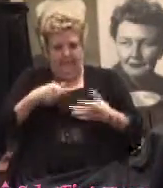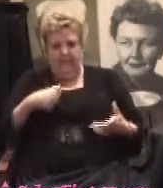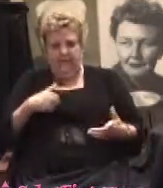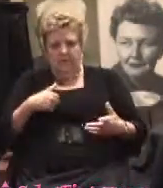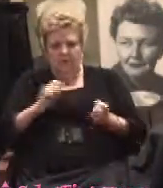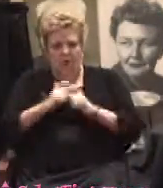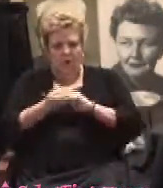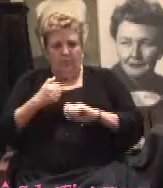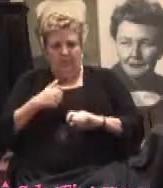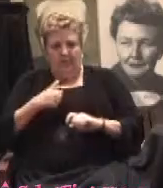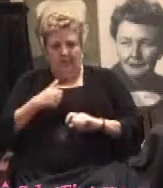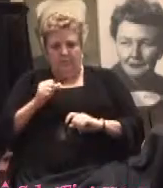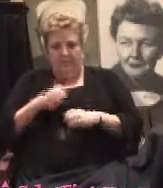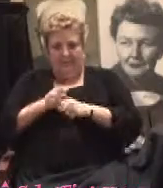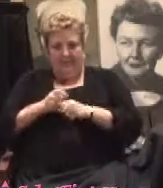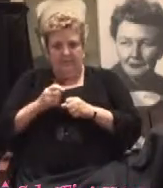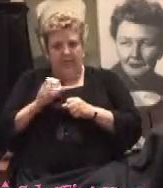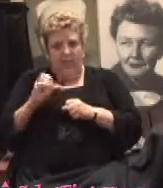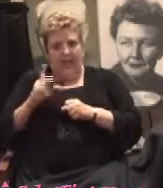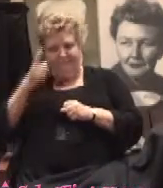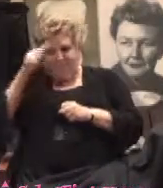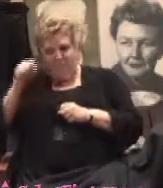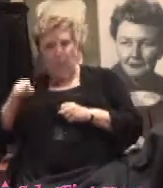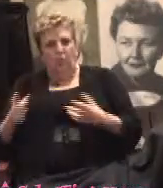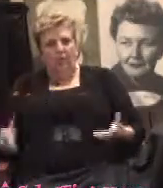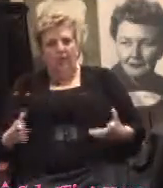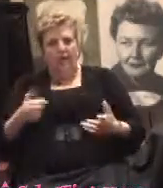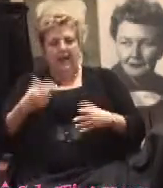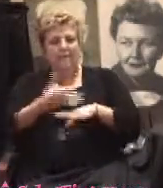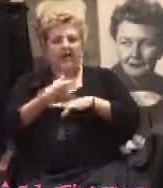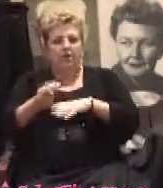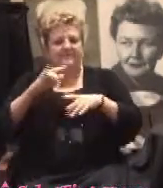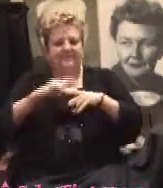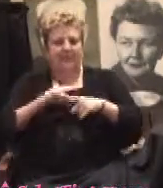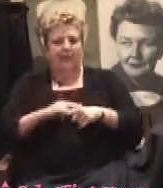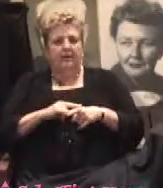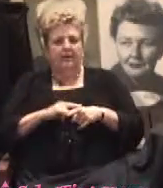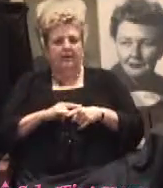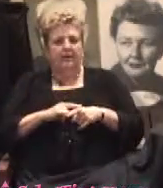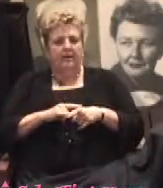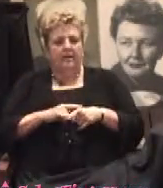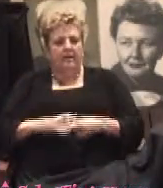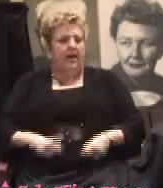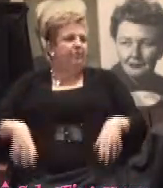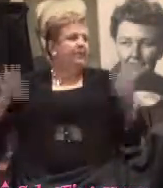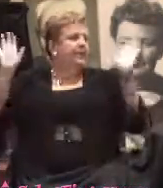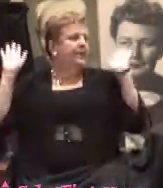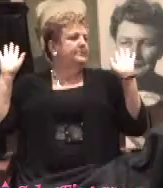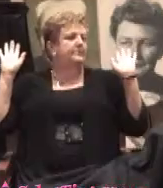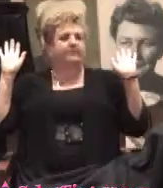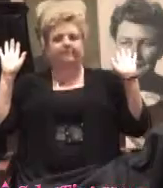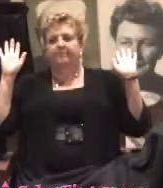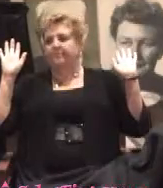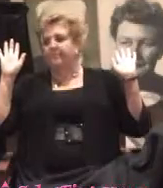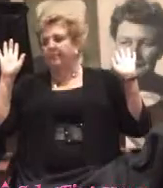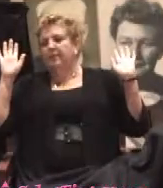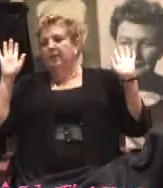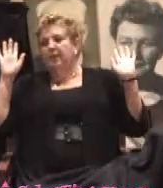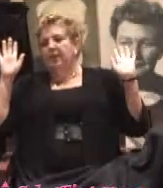so you're okay. And I was out of cigarettes. And I threw up my hands, and I said to this wise Buddha,